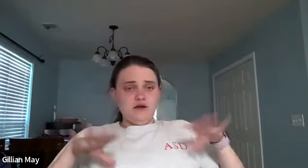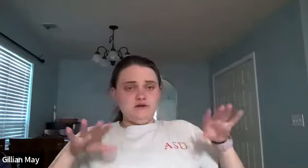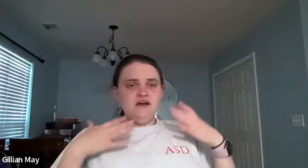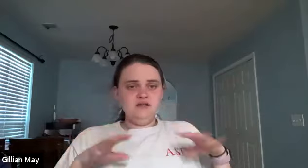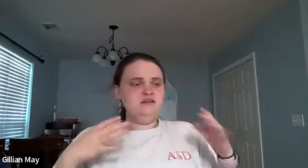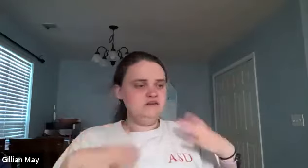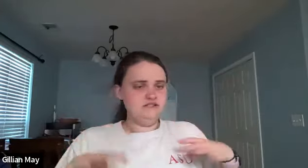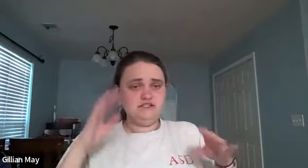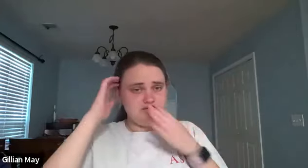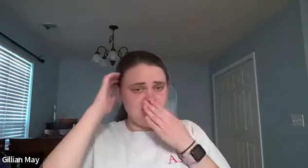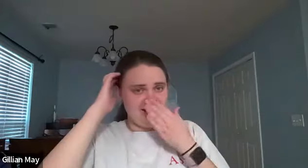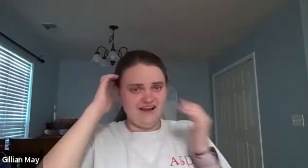clothes. So sorry, guys.